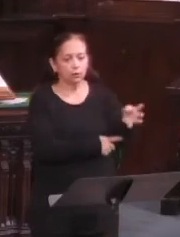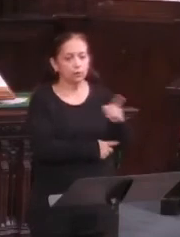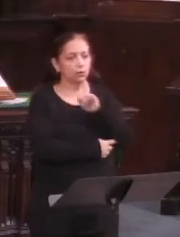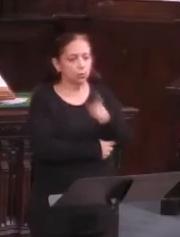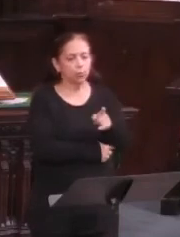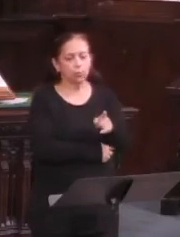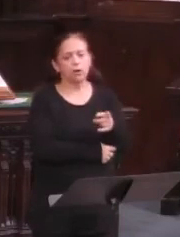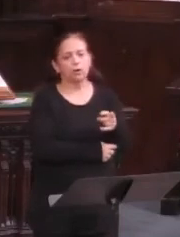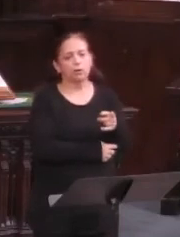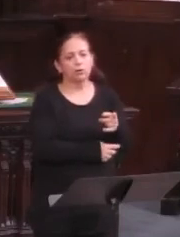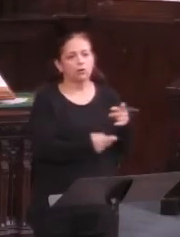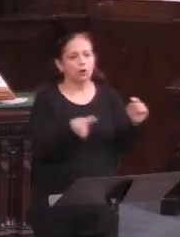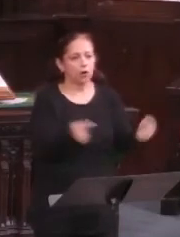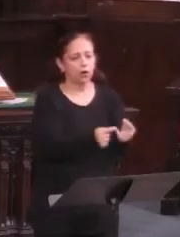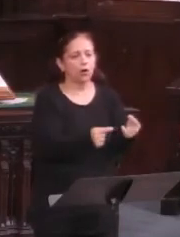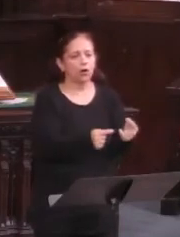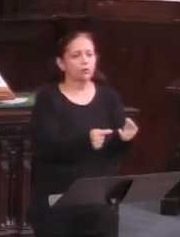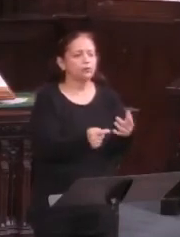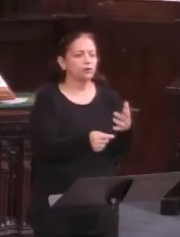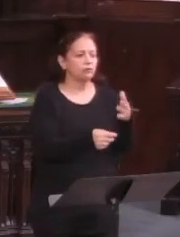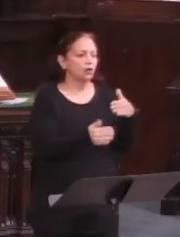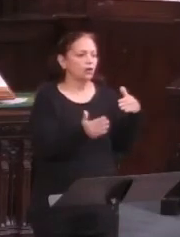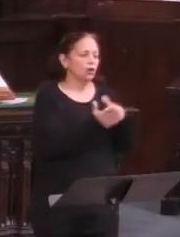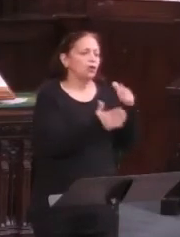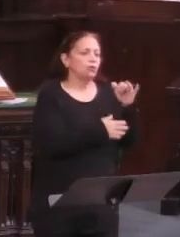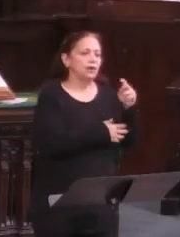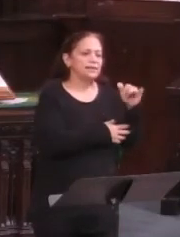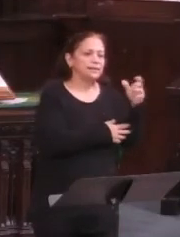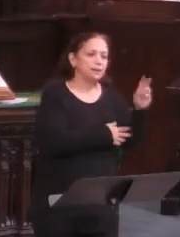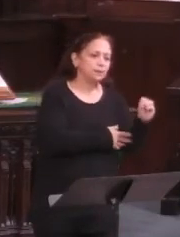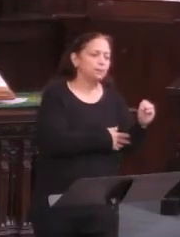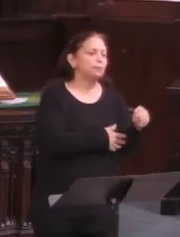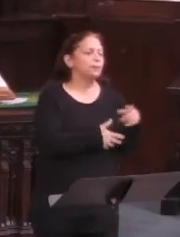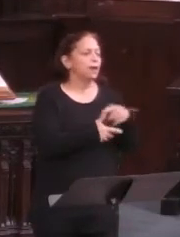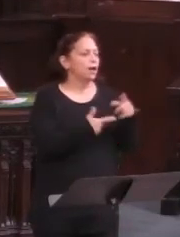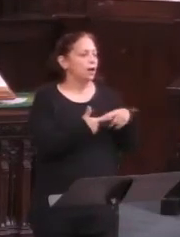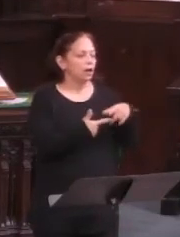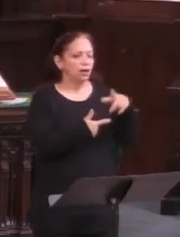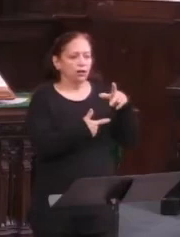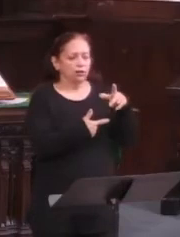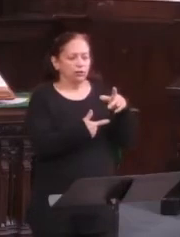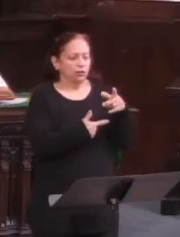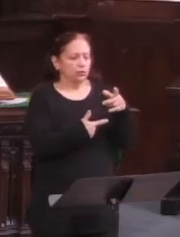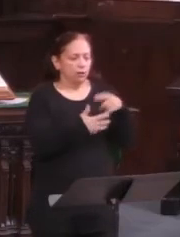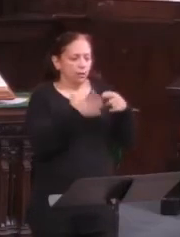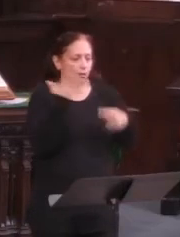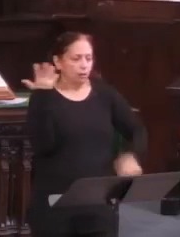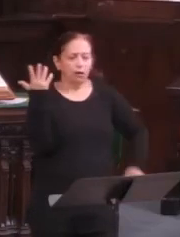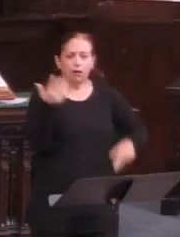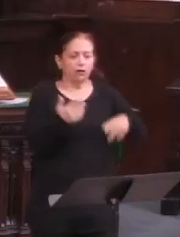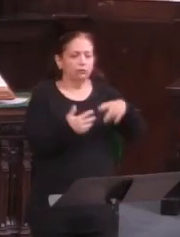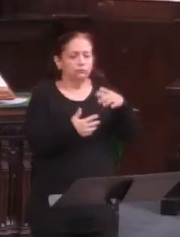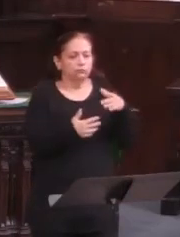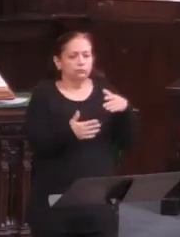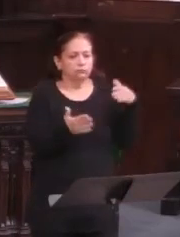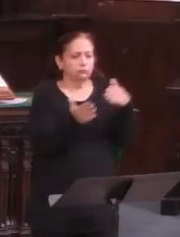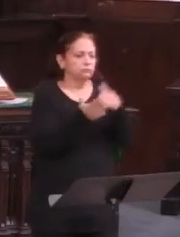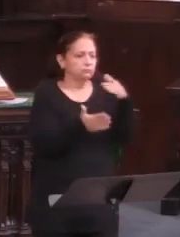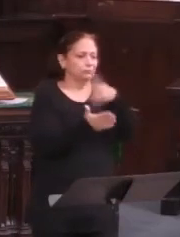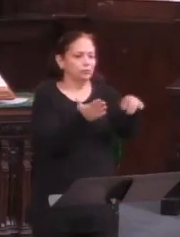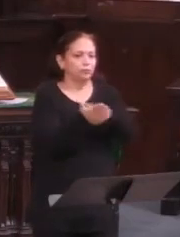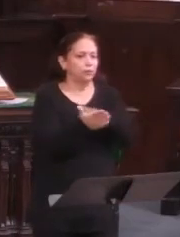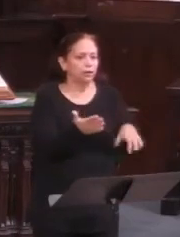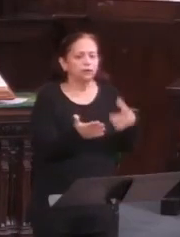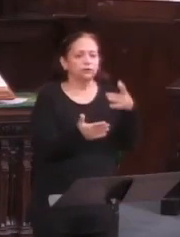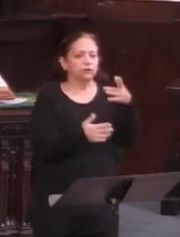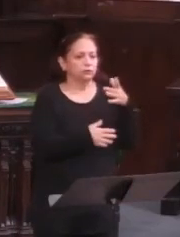of racism, homophobia, transphobia, xenophobia, sexism, classism. Having empathy